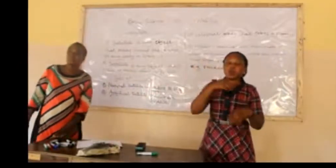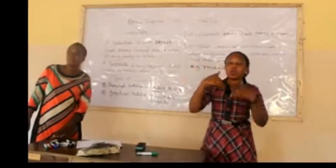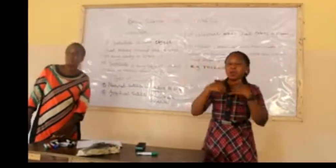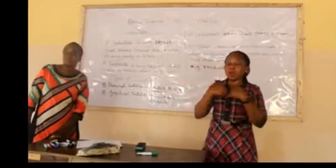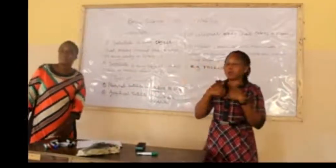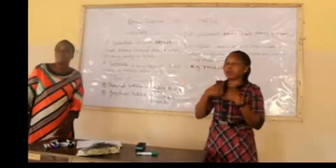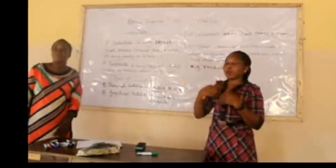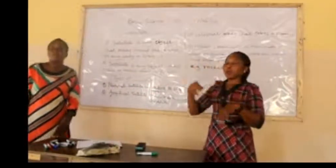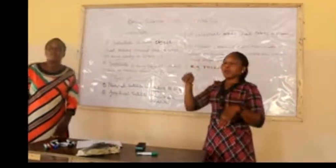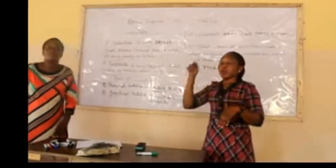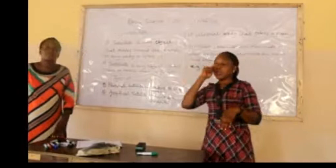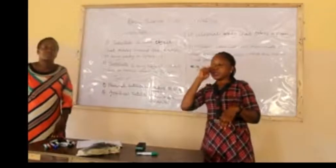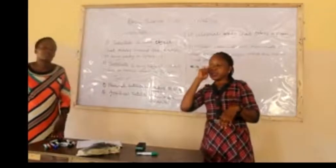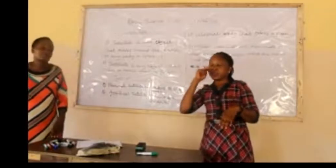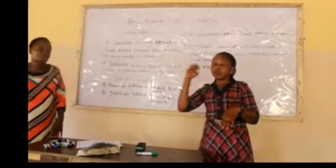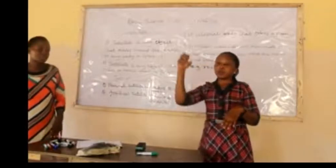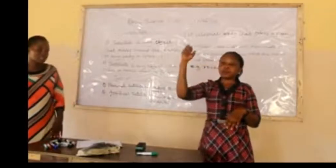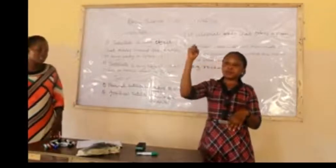NigerSat-1.